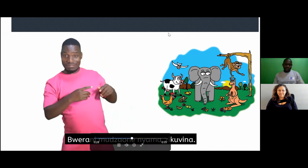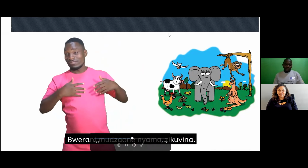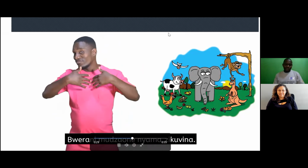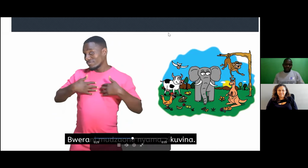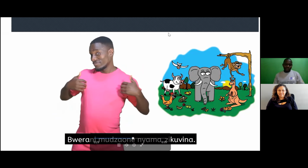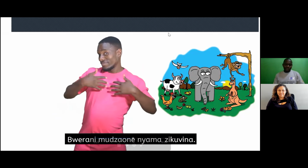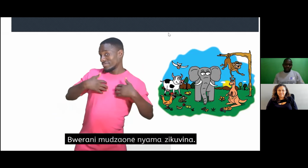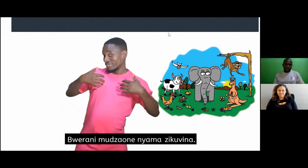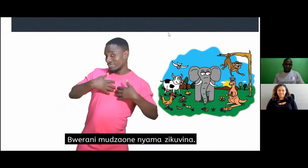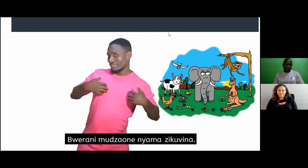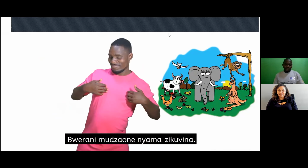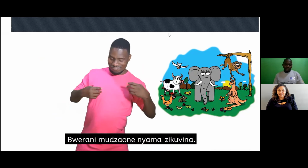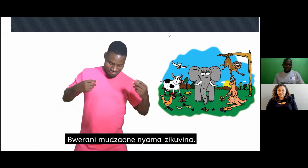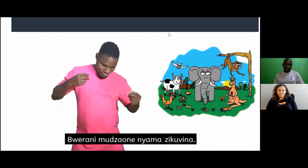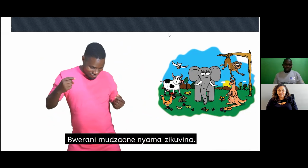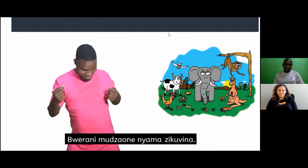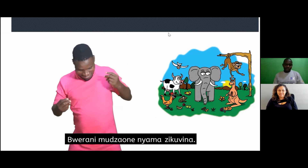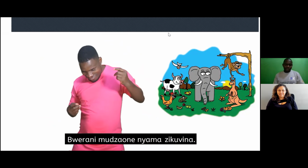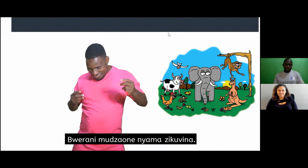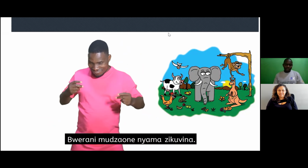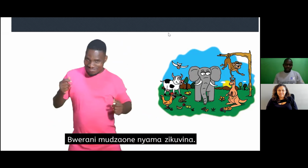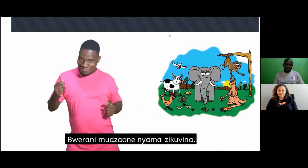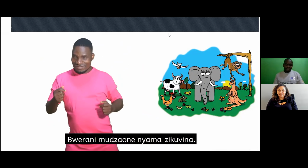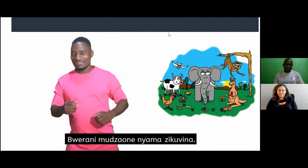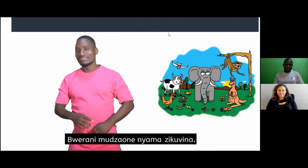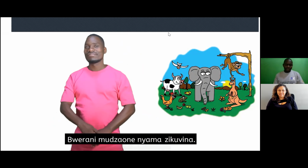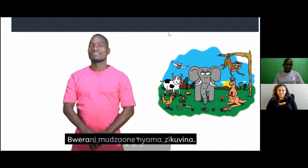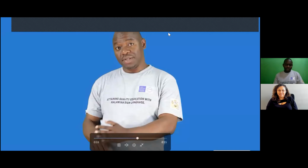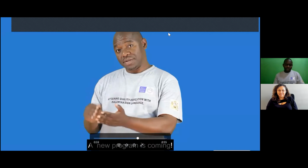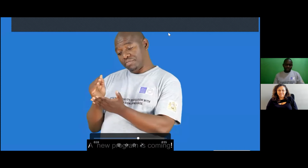Bwerani muzaone nyama zikuvina.